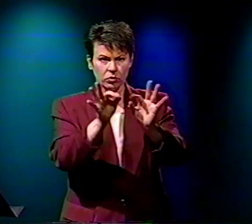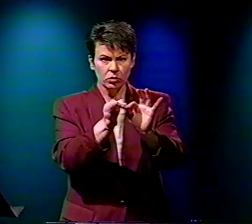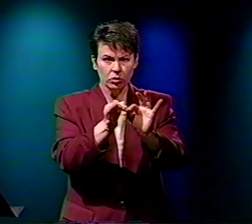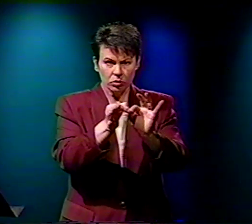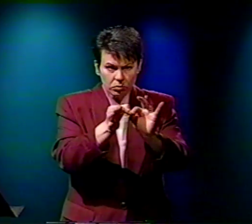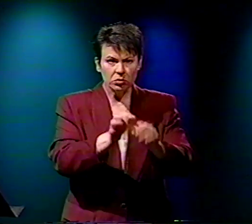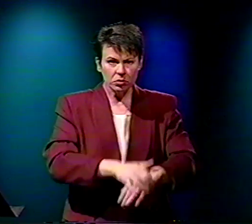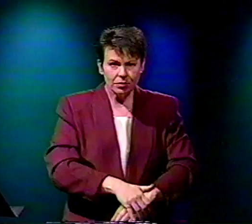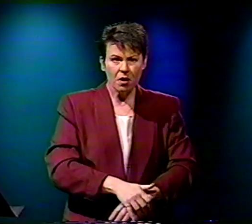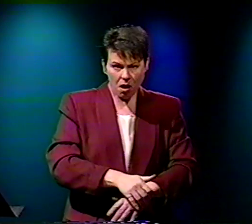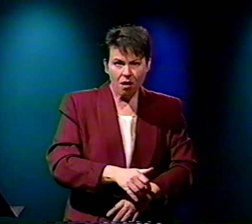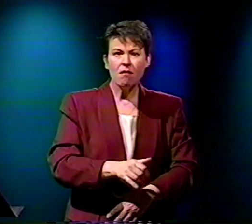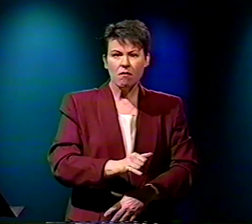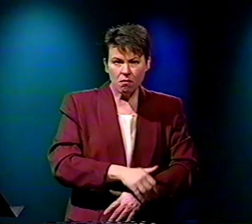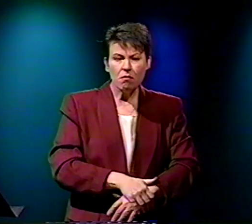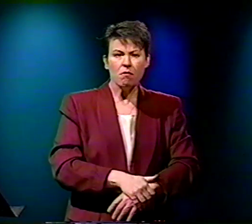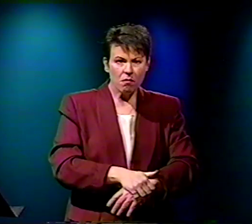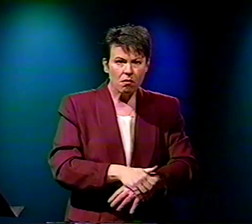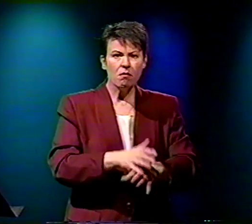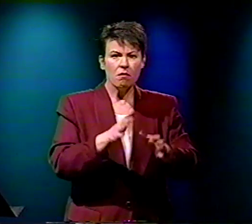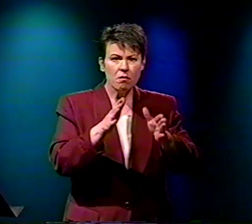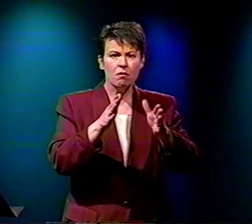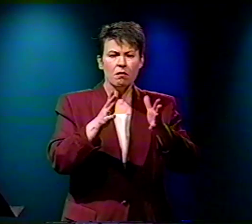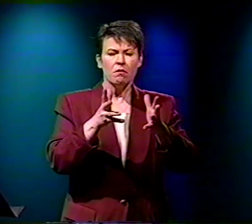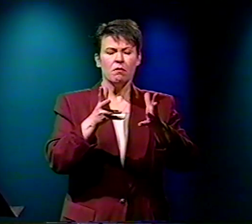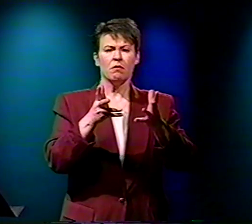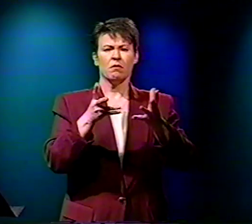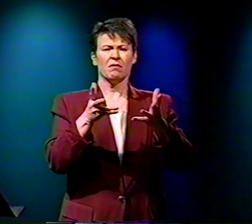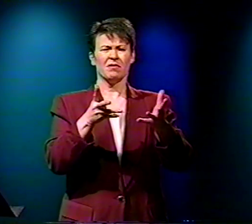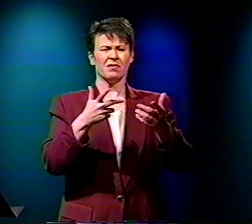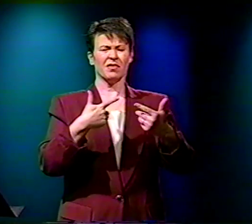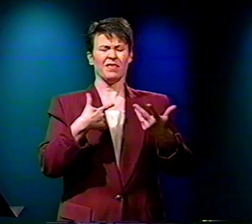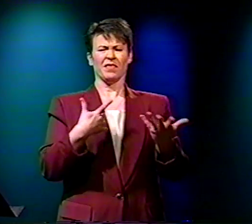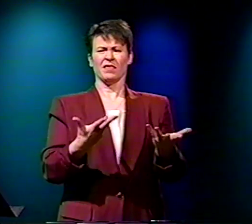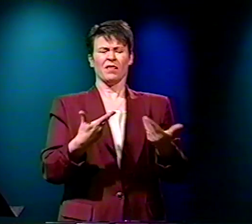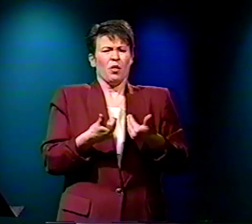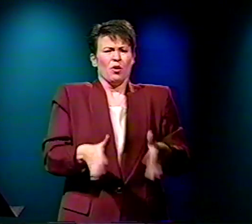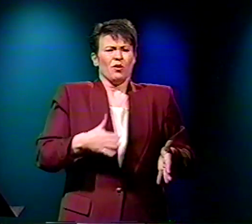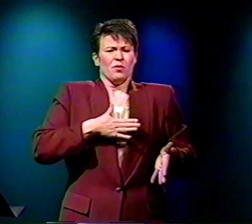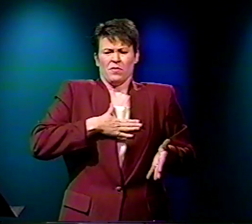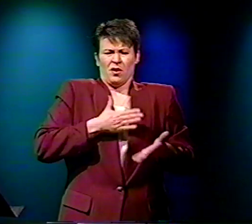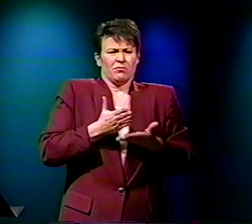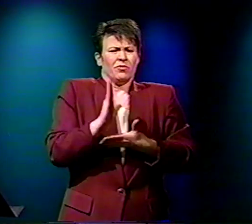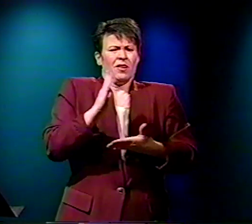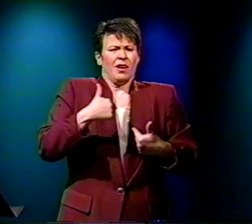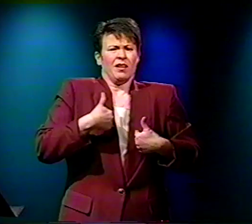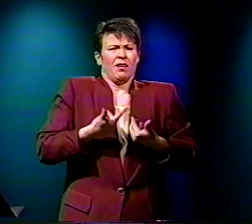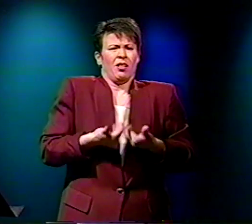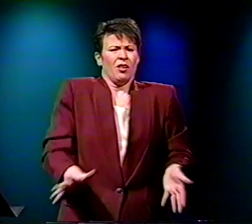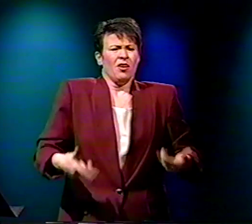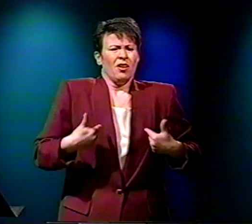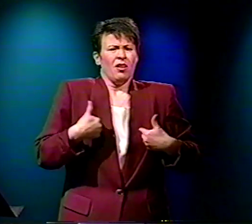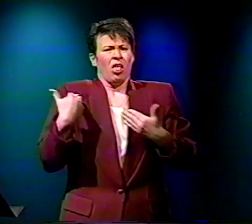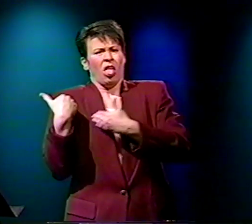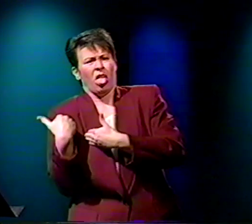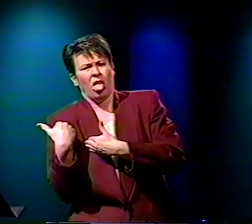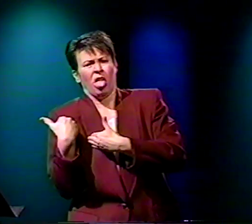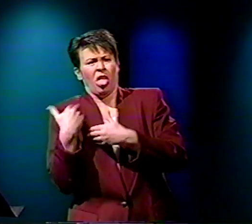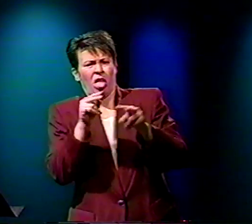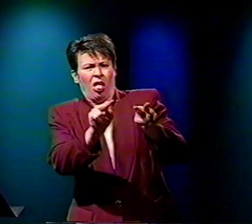this meeting, and instead my attention needs to be to the interpreter and what the interpreter is doing. What happened to my rights? I've lost